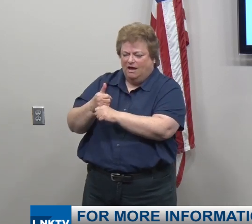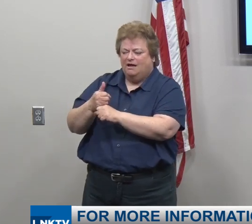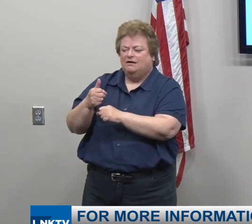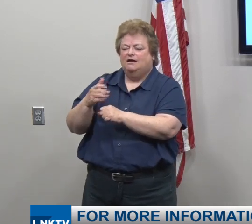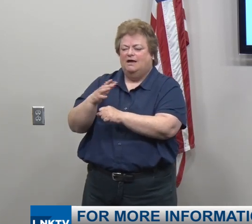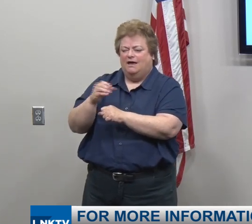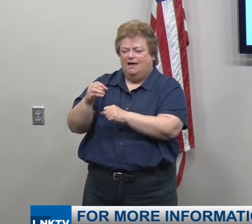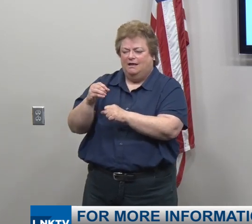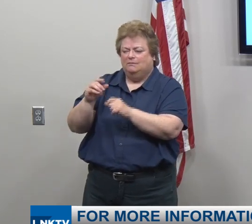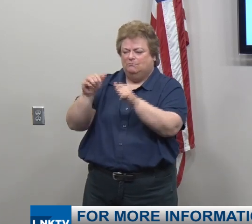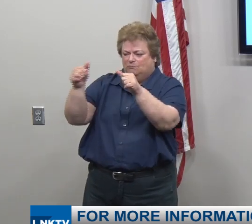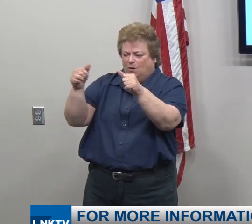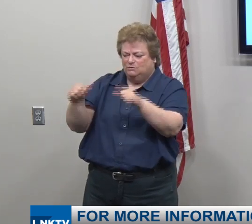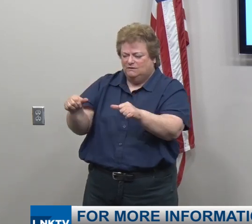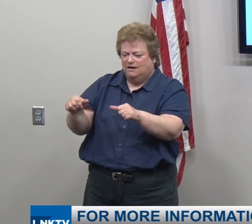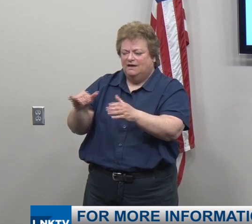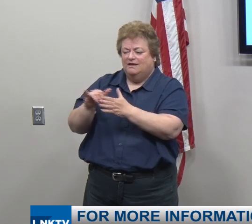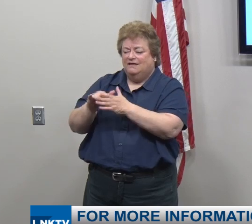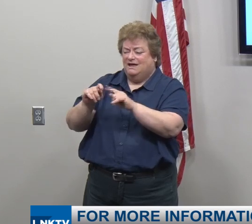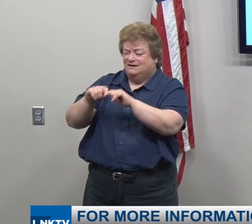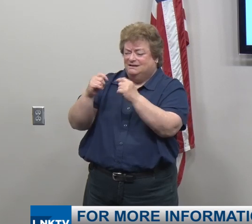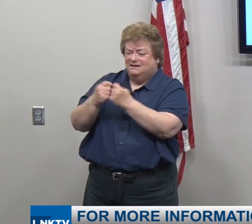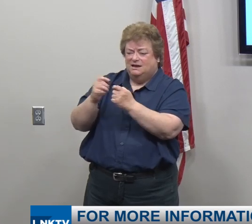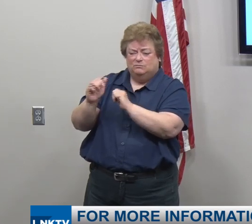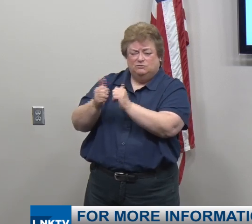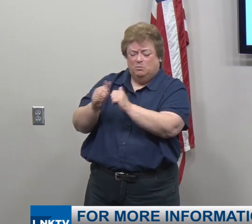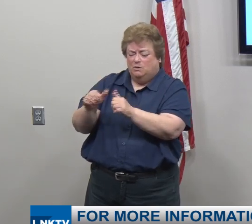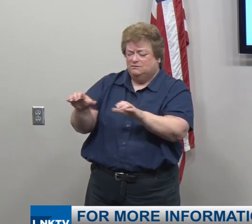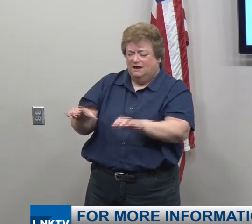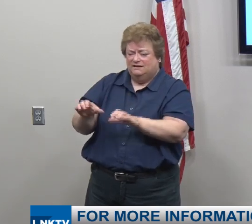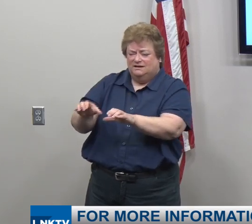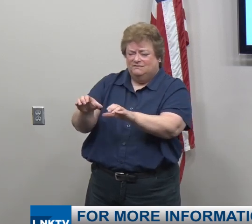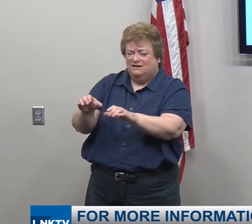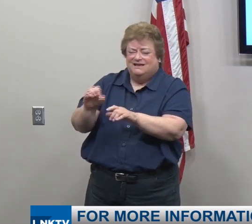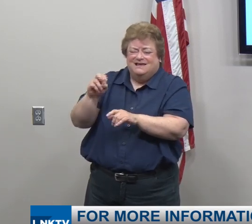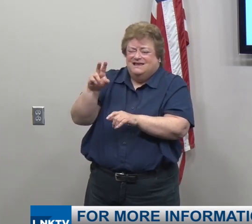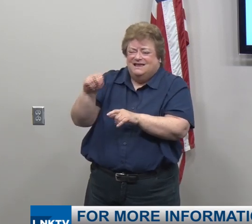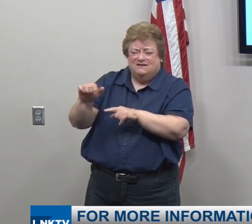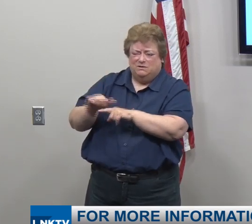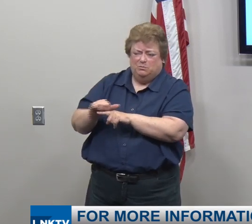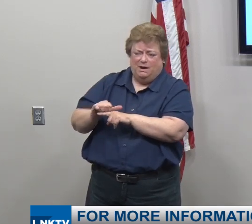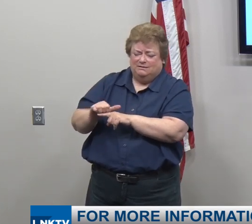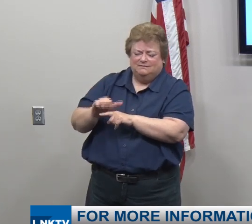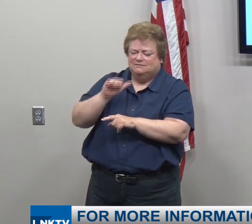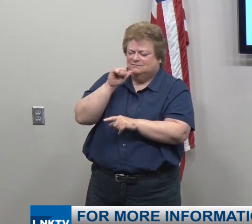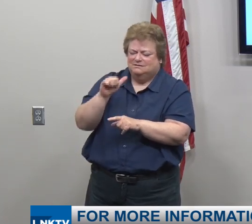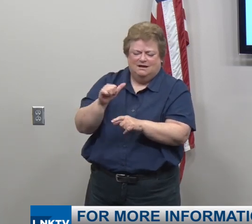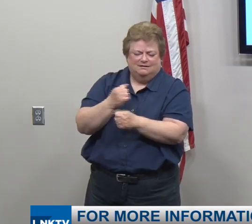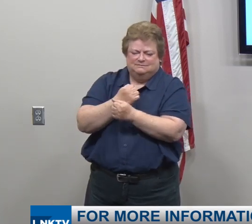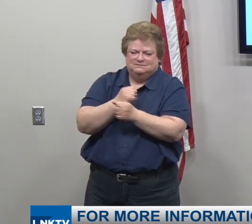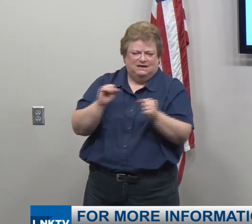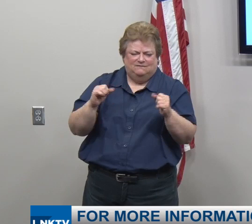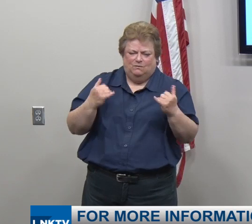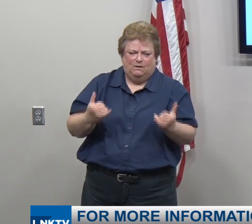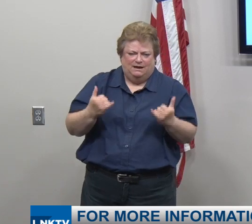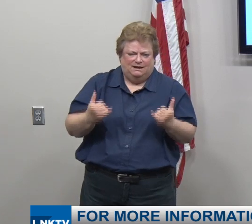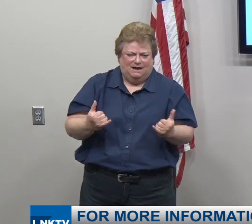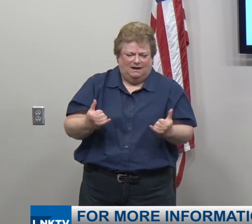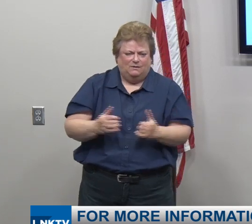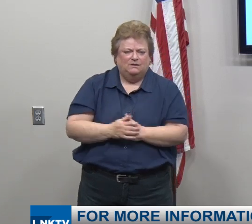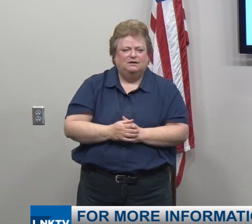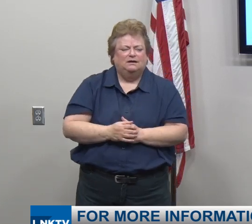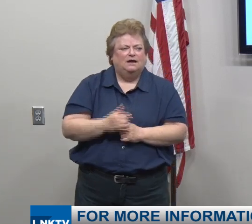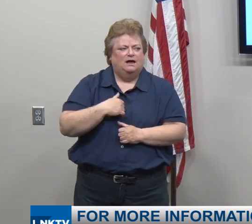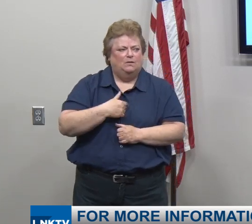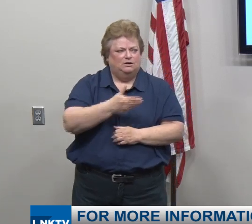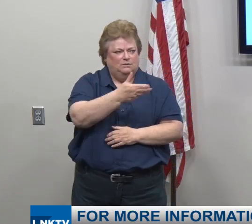signs to remind people that these team sports activities, even practice, just aren't safe right now. Now at this time, I